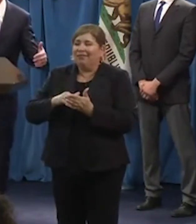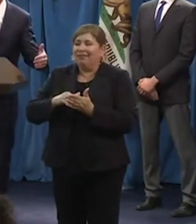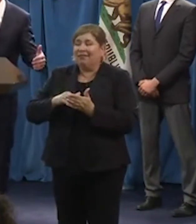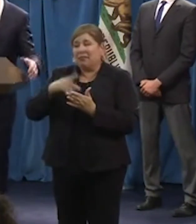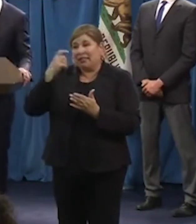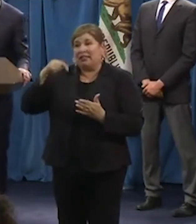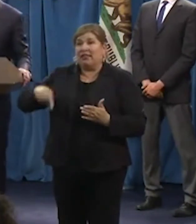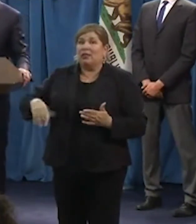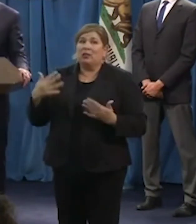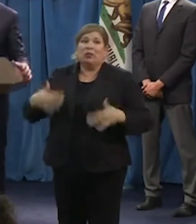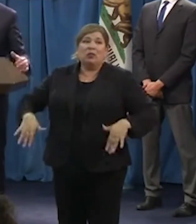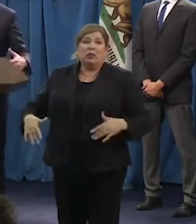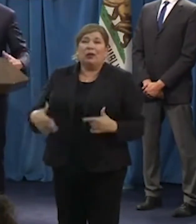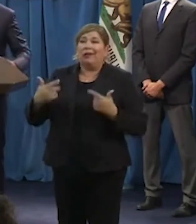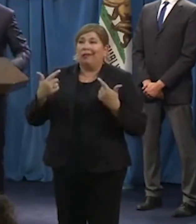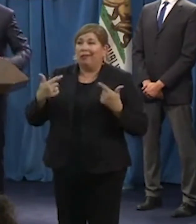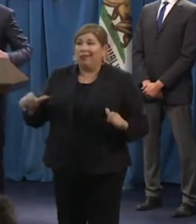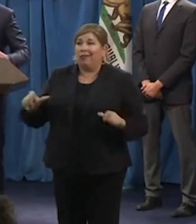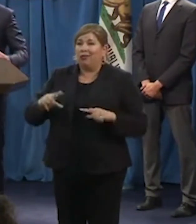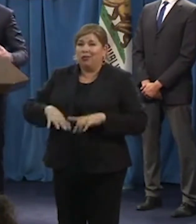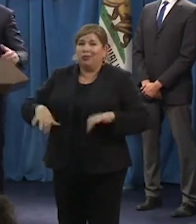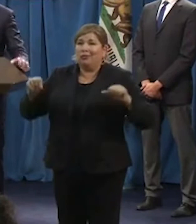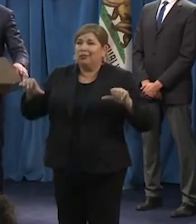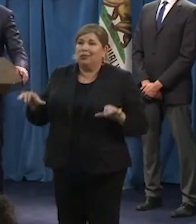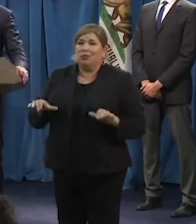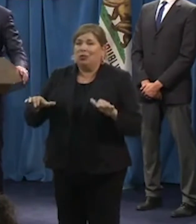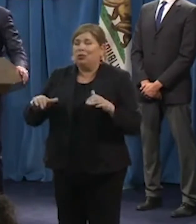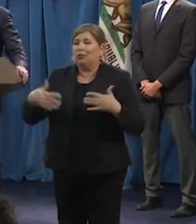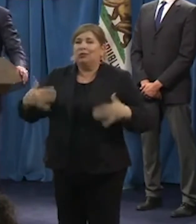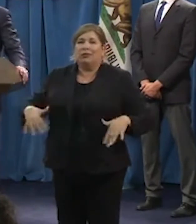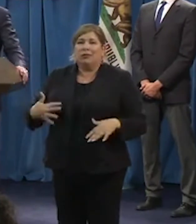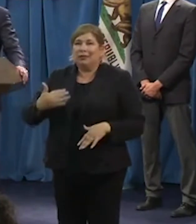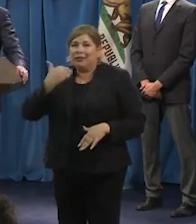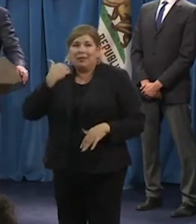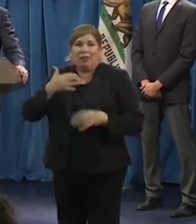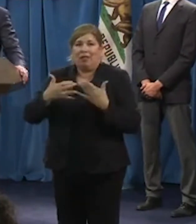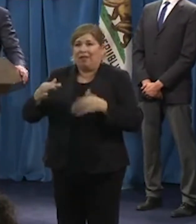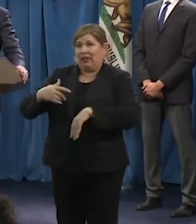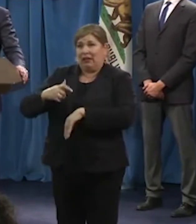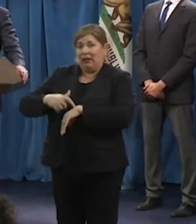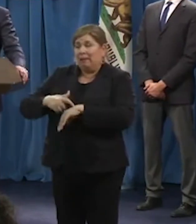large operation. It has been deeply time-consuming.